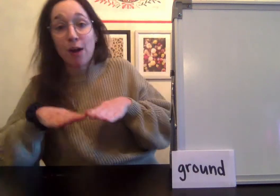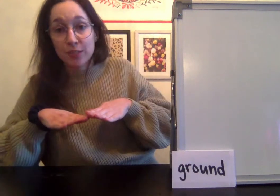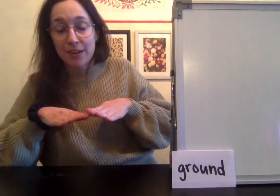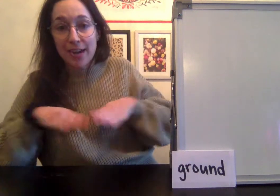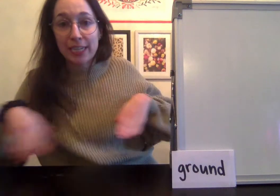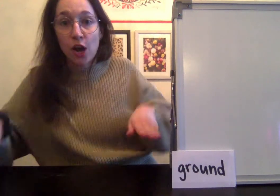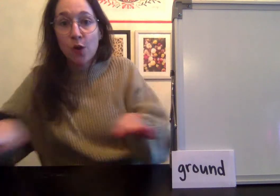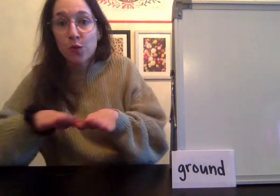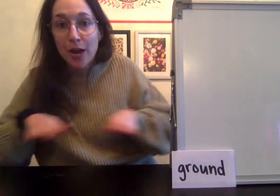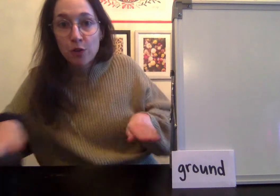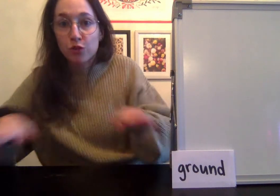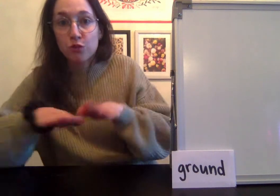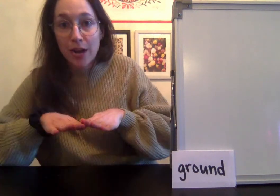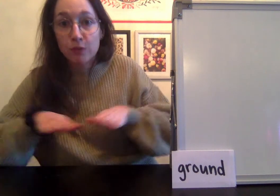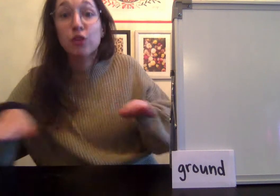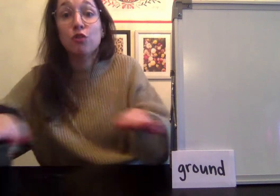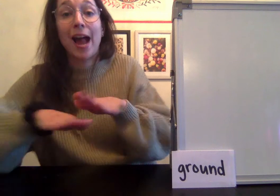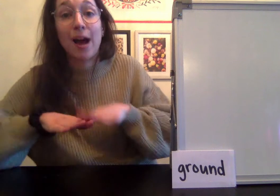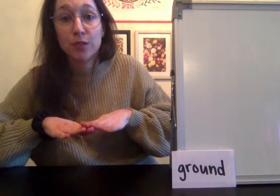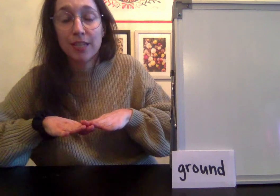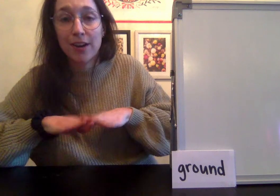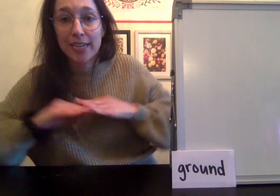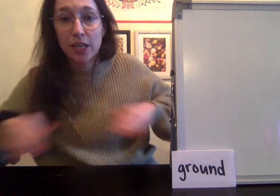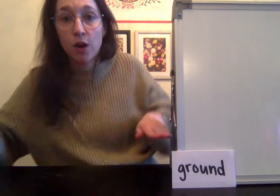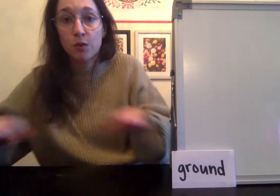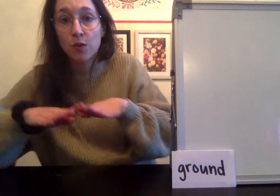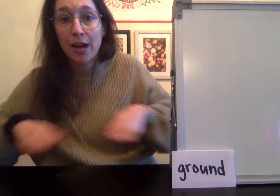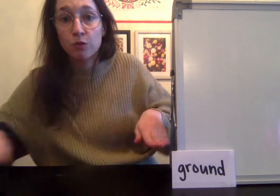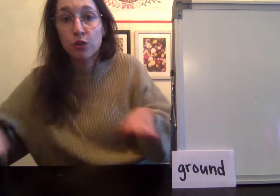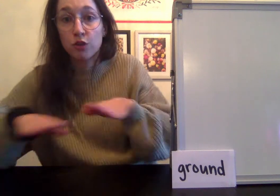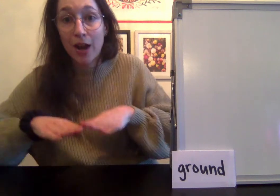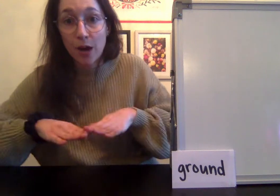Ground, get ready, go. Ground, get ready, go.